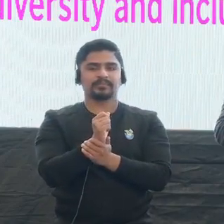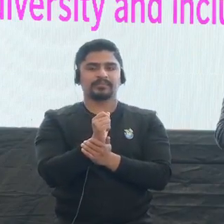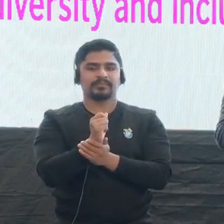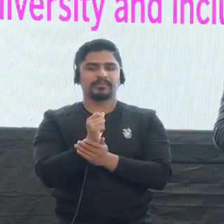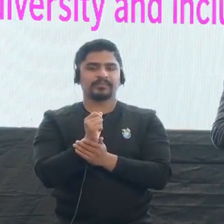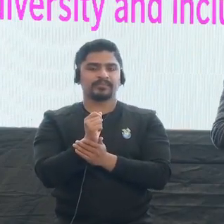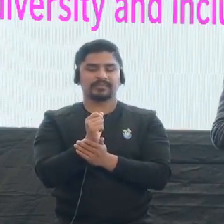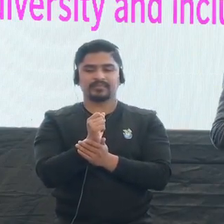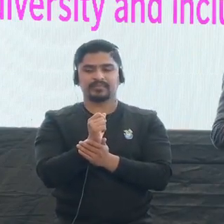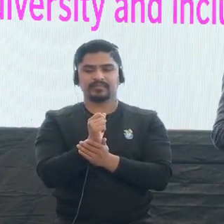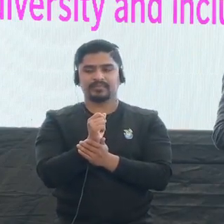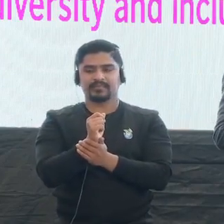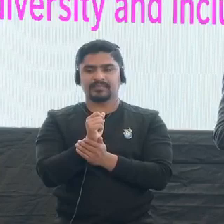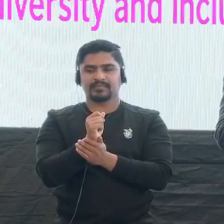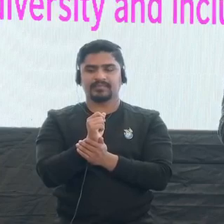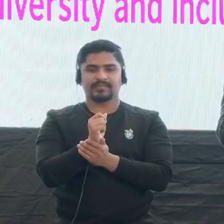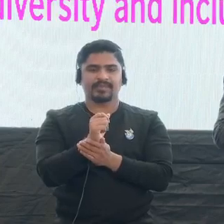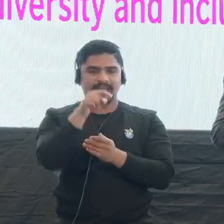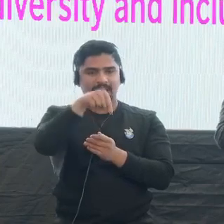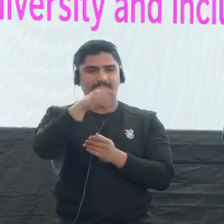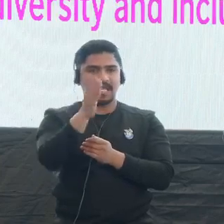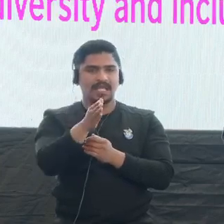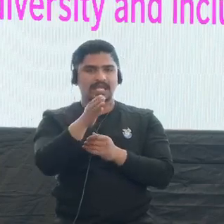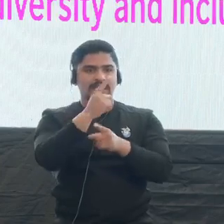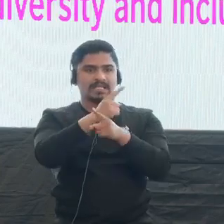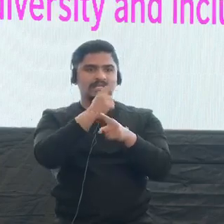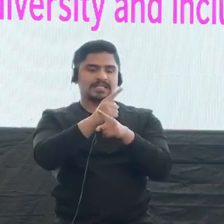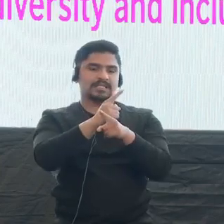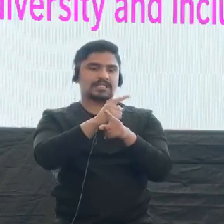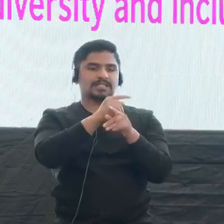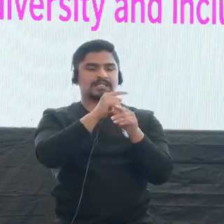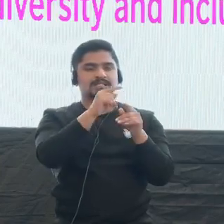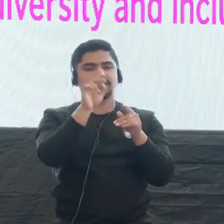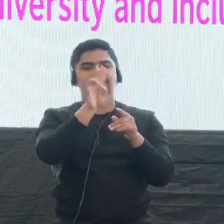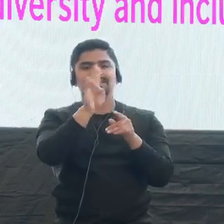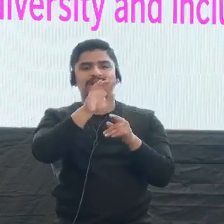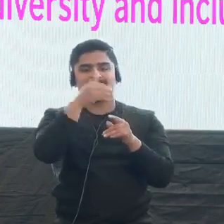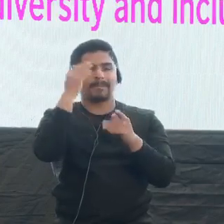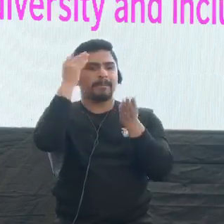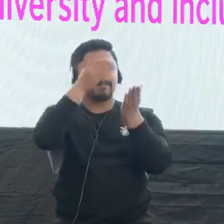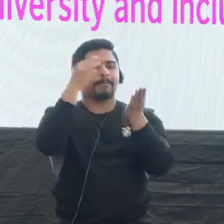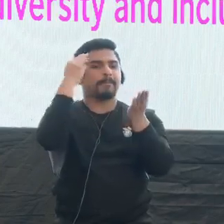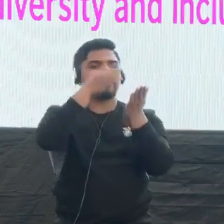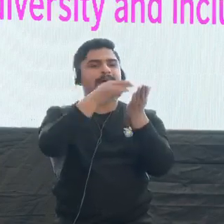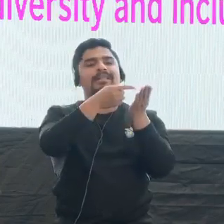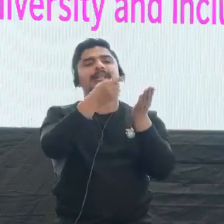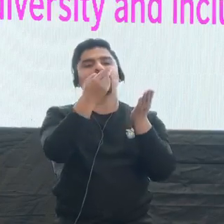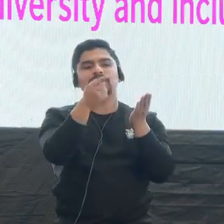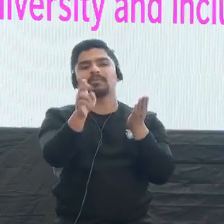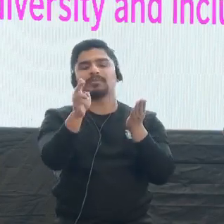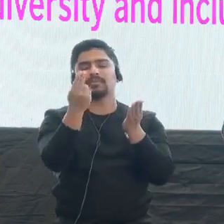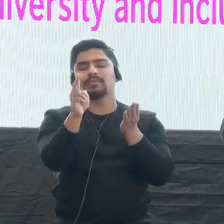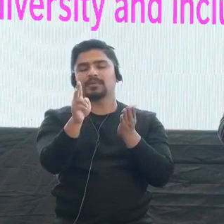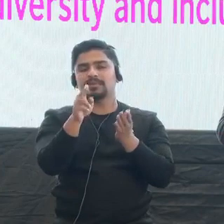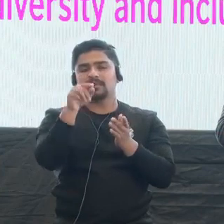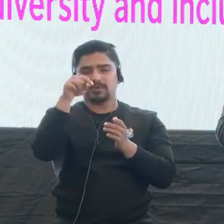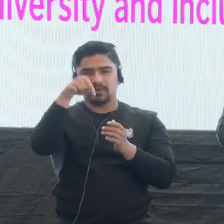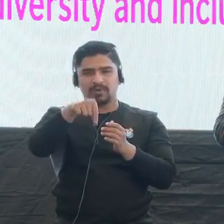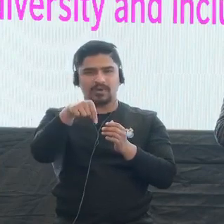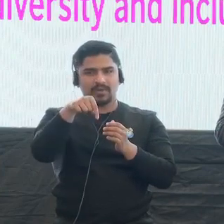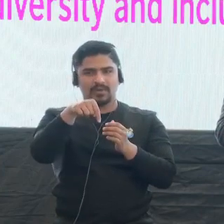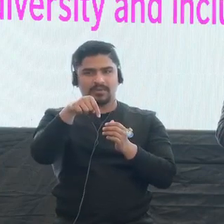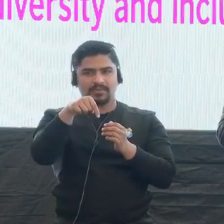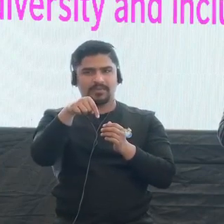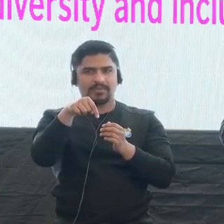recognizing the teacher education institution, just like Rehabilitation Council of India is giving recognition to the